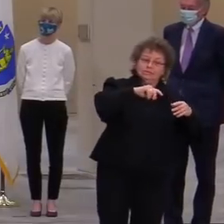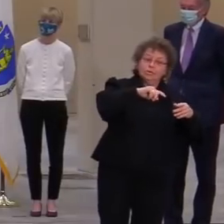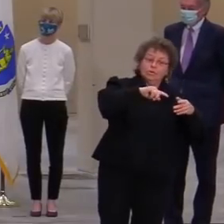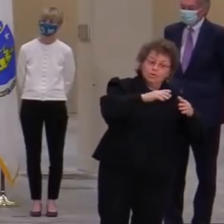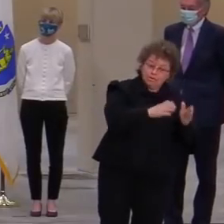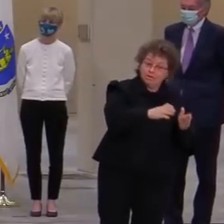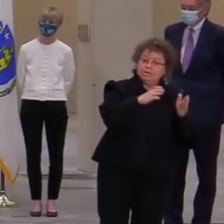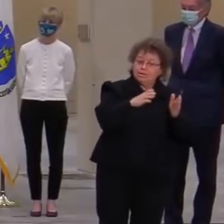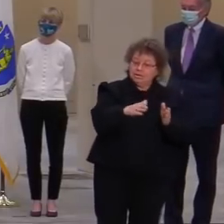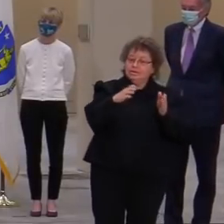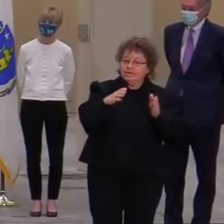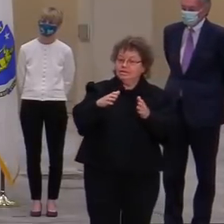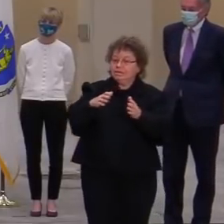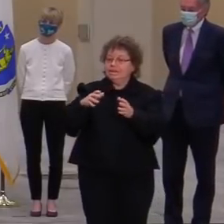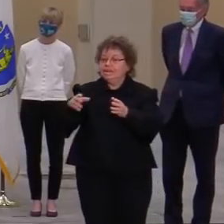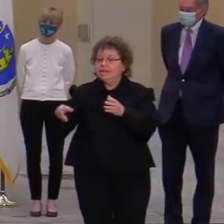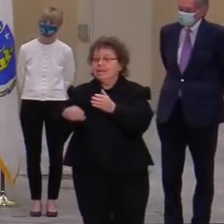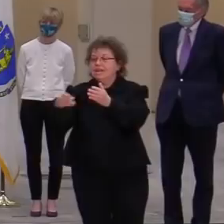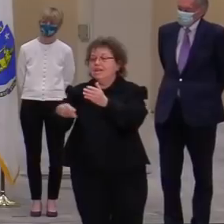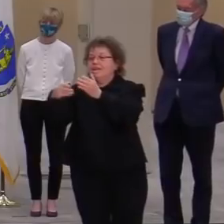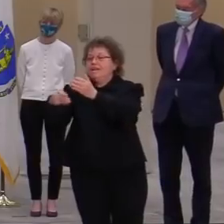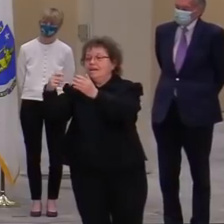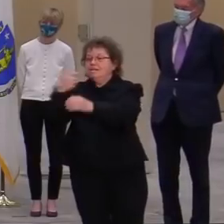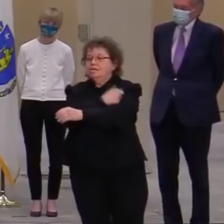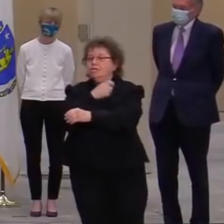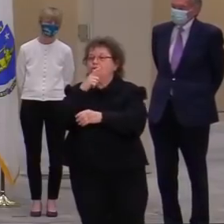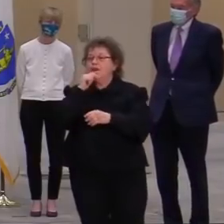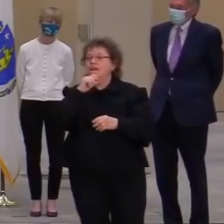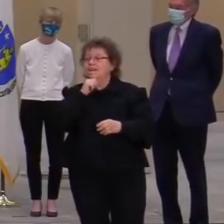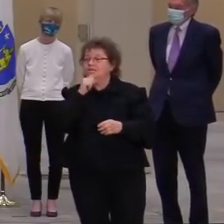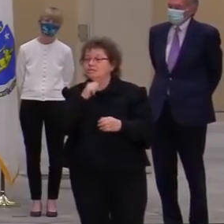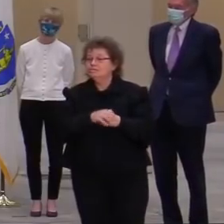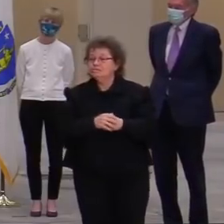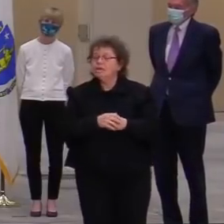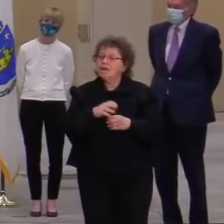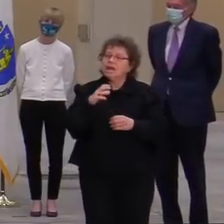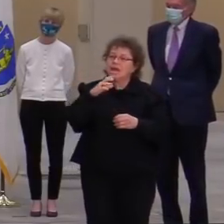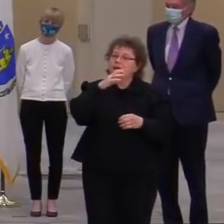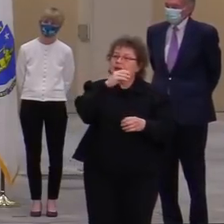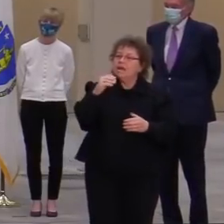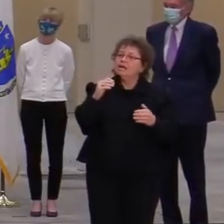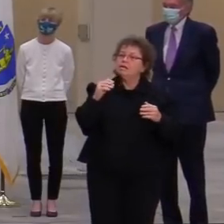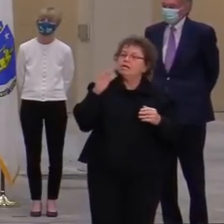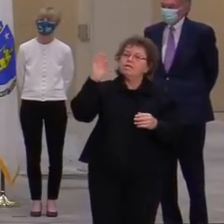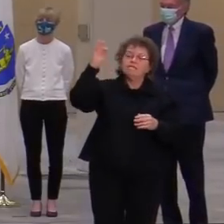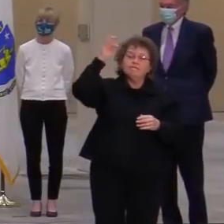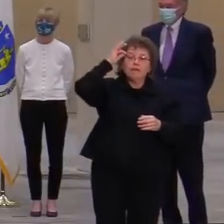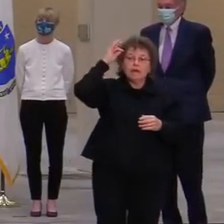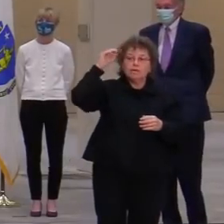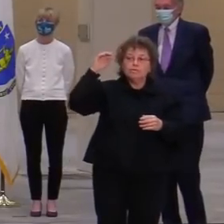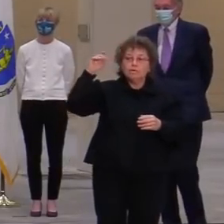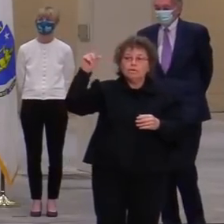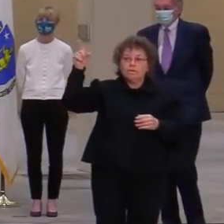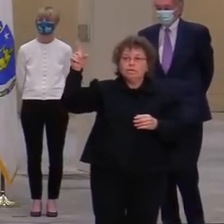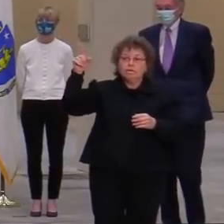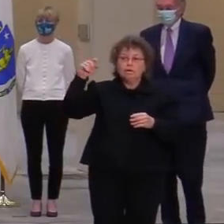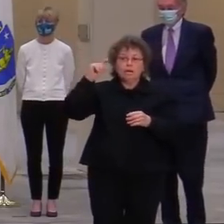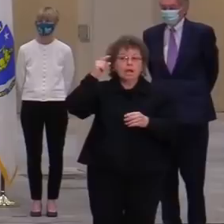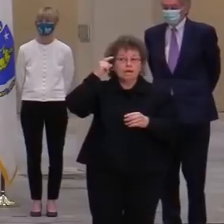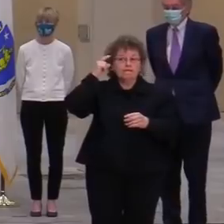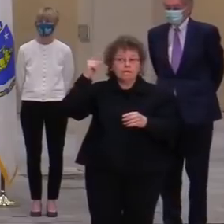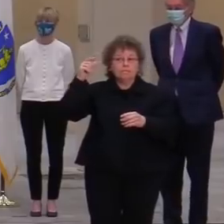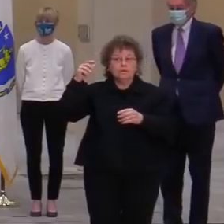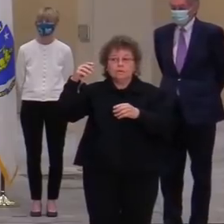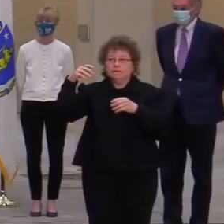another. The second thing I would say is that the federal government is putting really significant resources into that